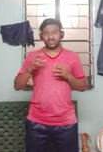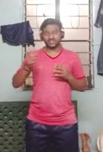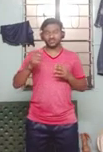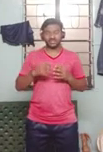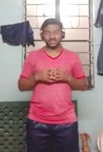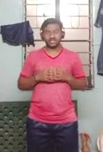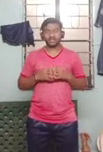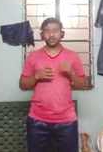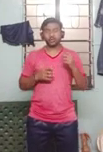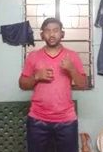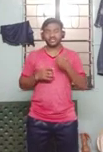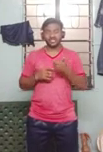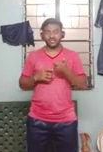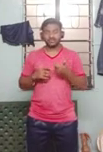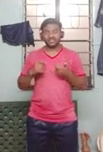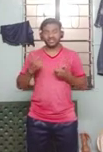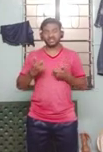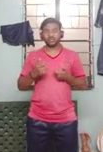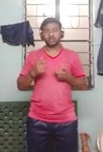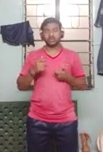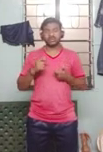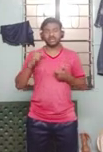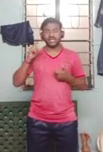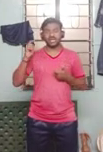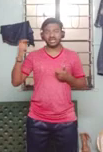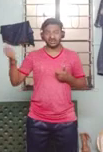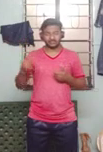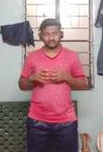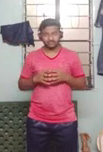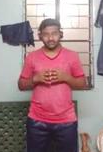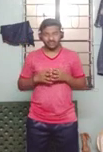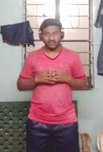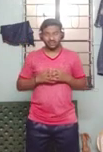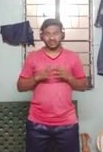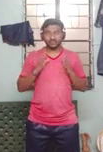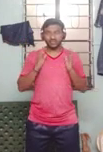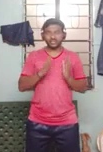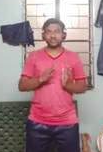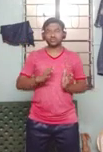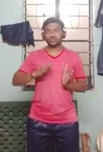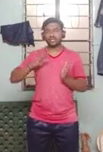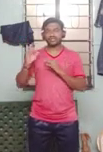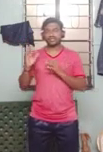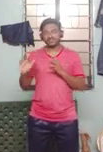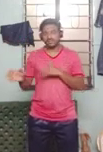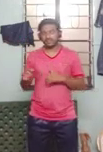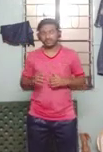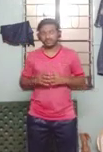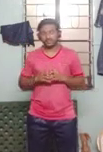creation method, that obj underscore arr. It also has a similar word,